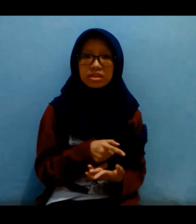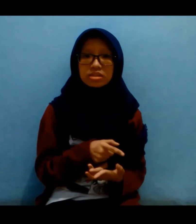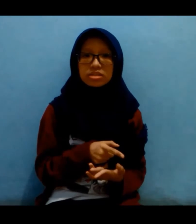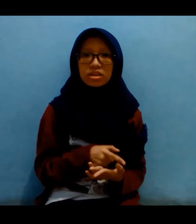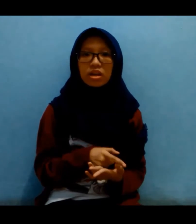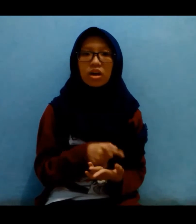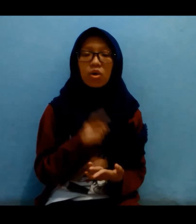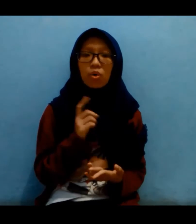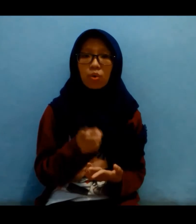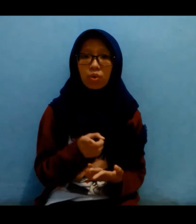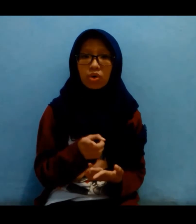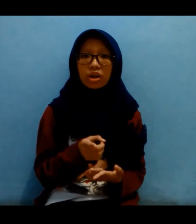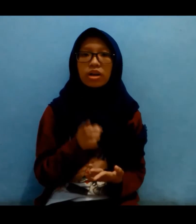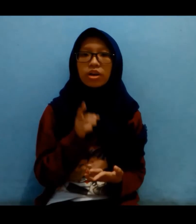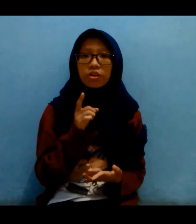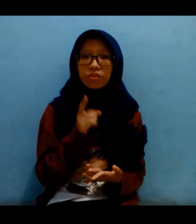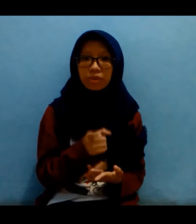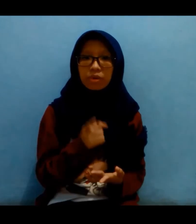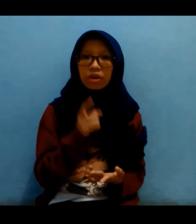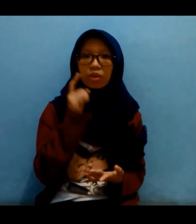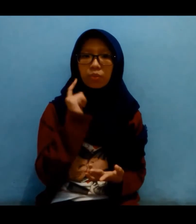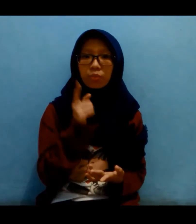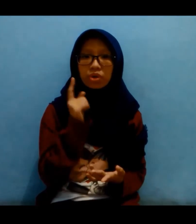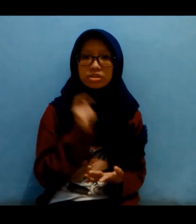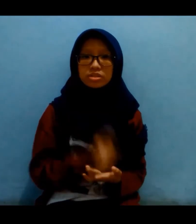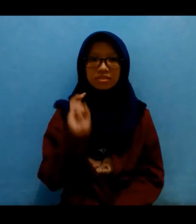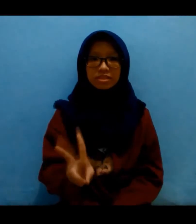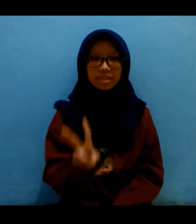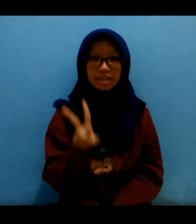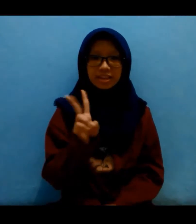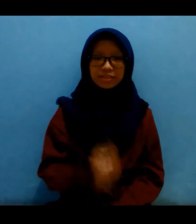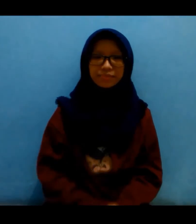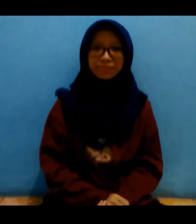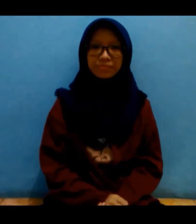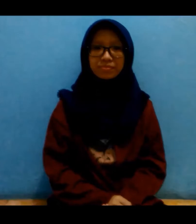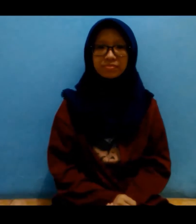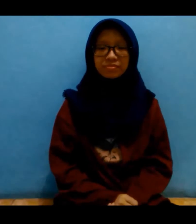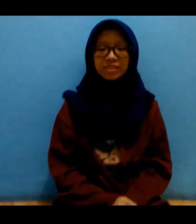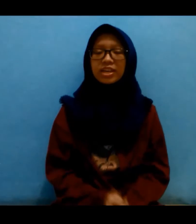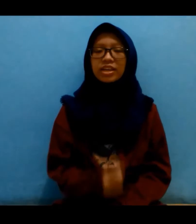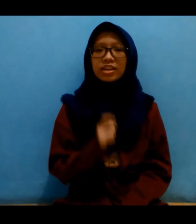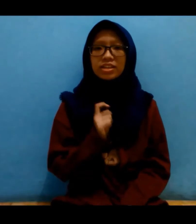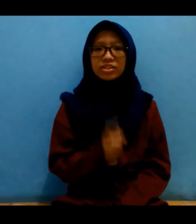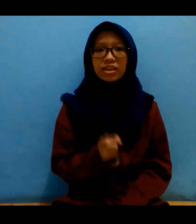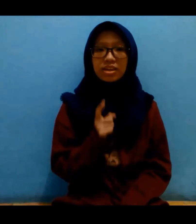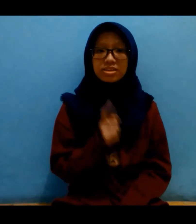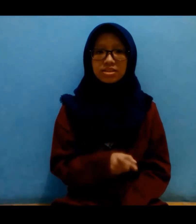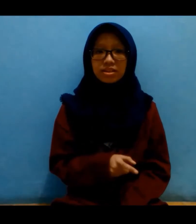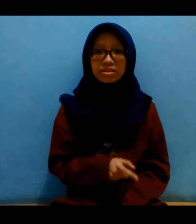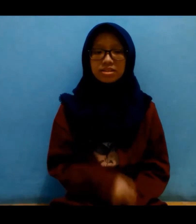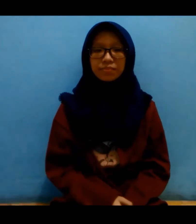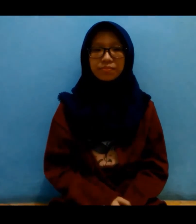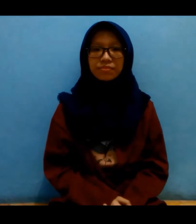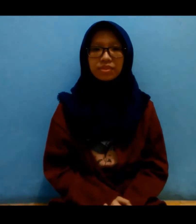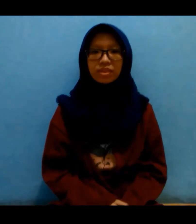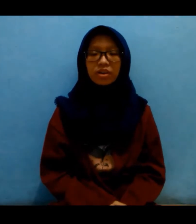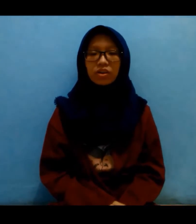sentence, or verbal words. Second, checking source